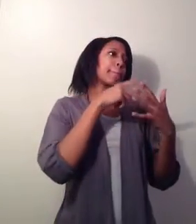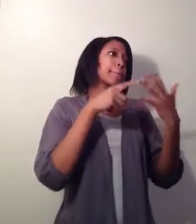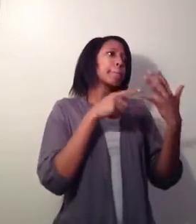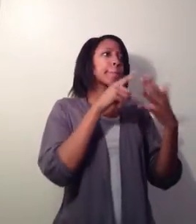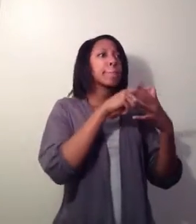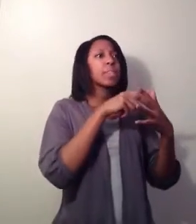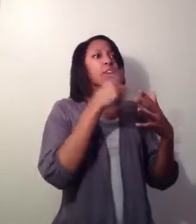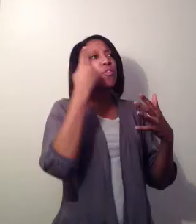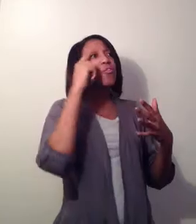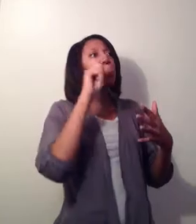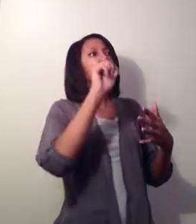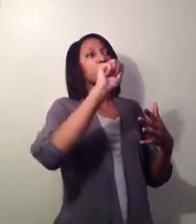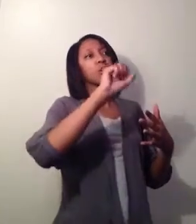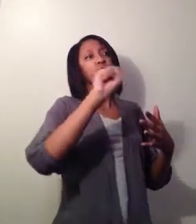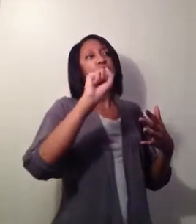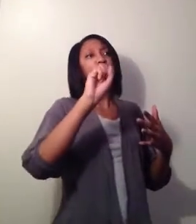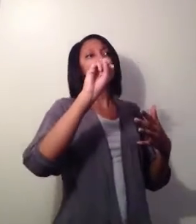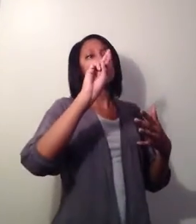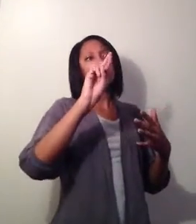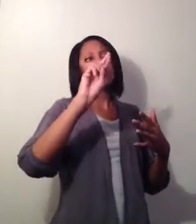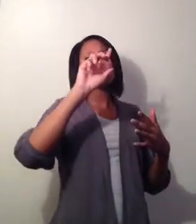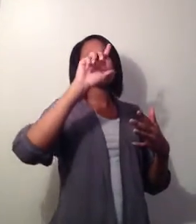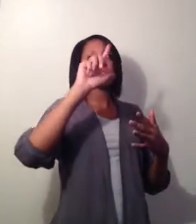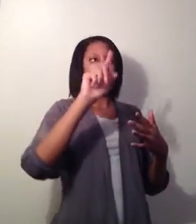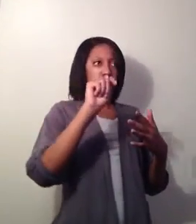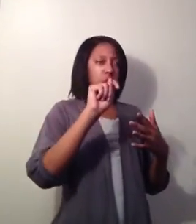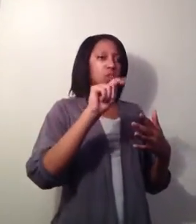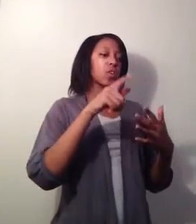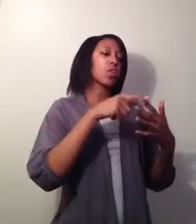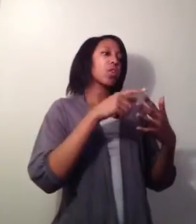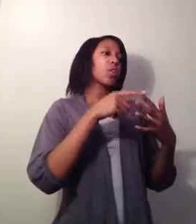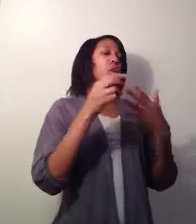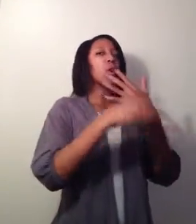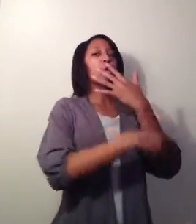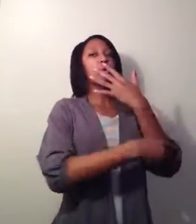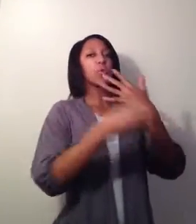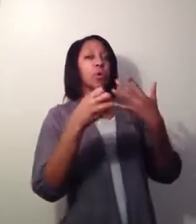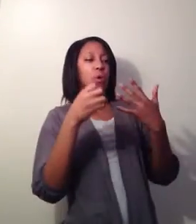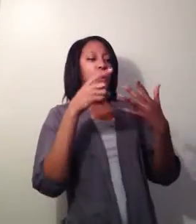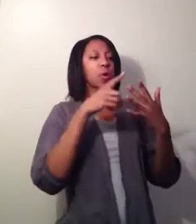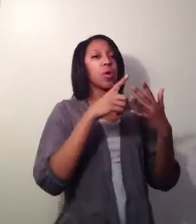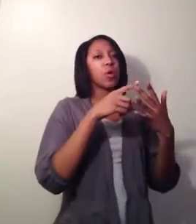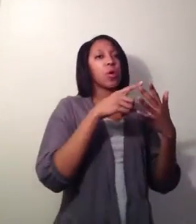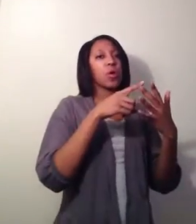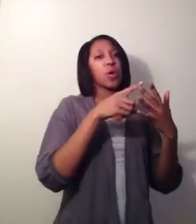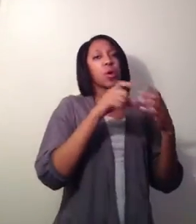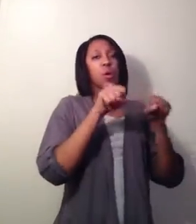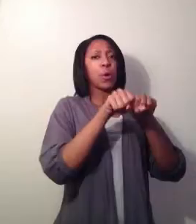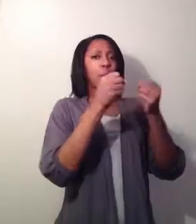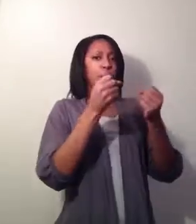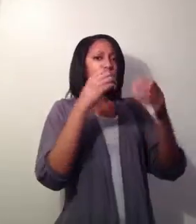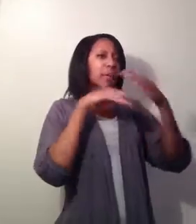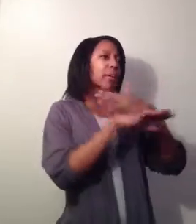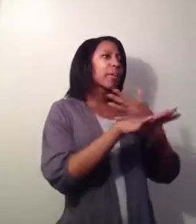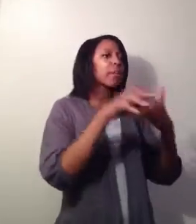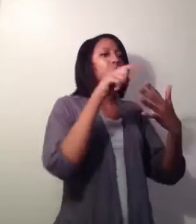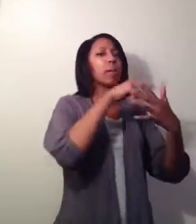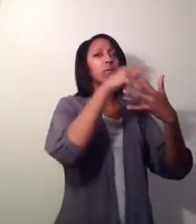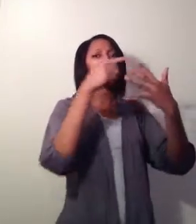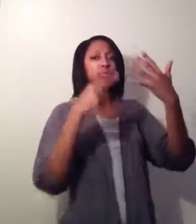theft, burglary, armed robbery, breaking and entering. David